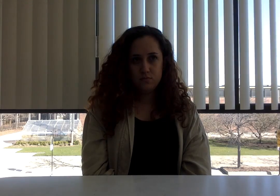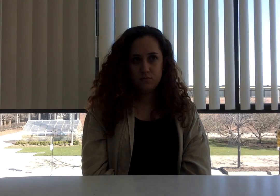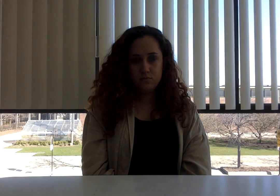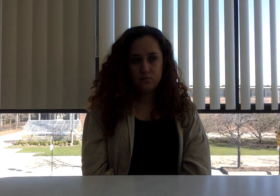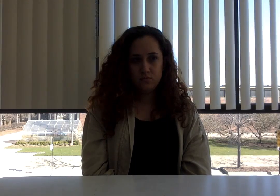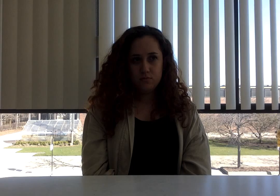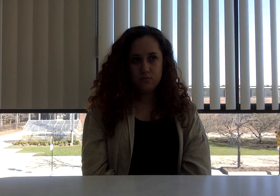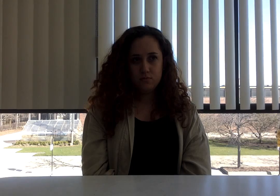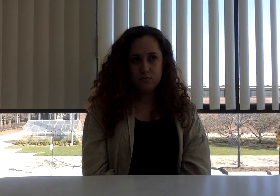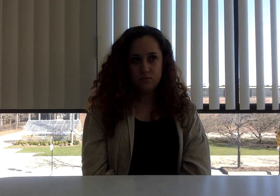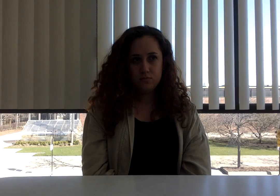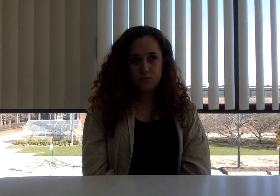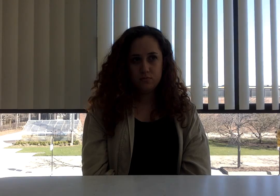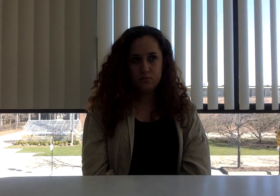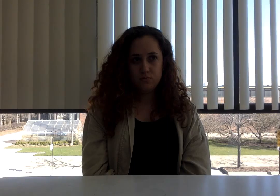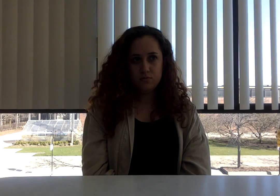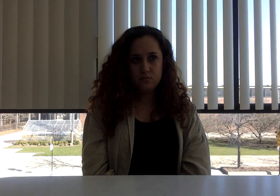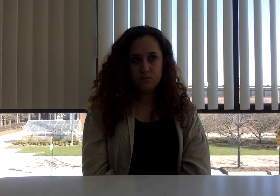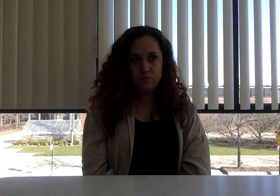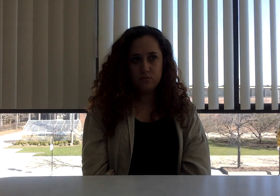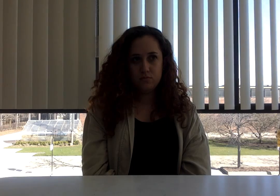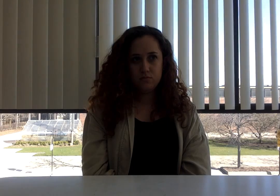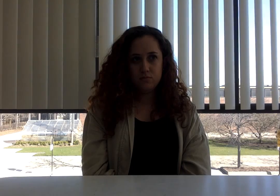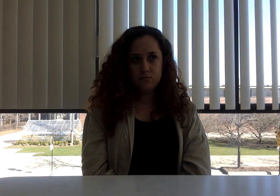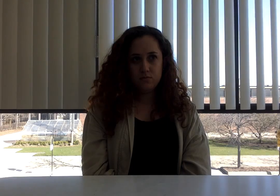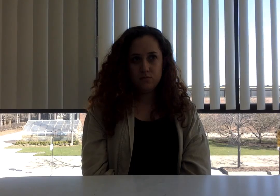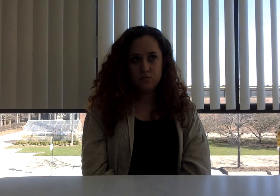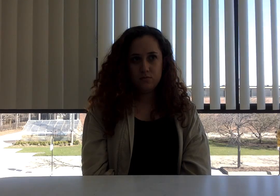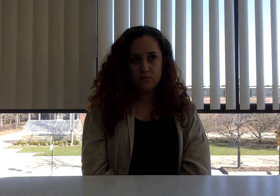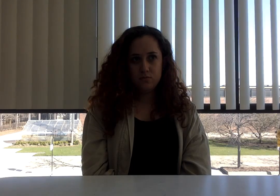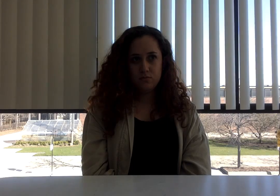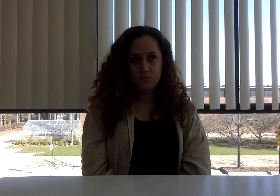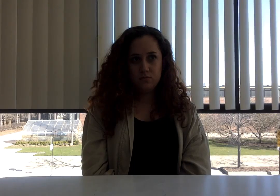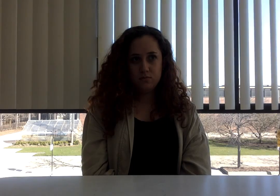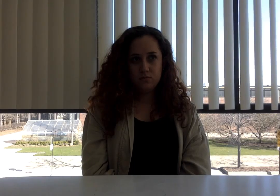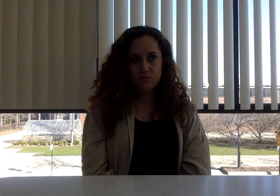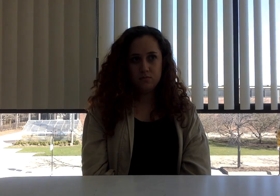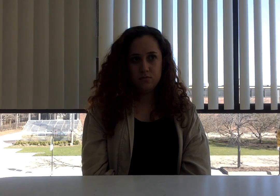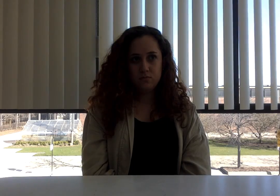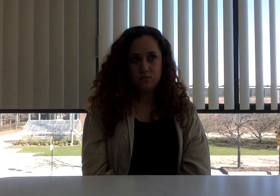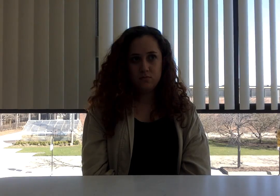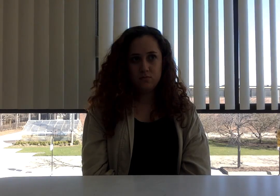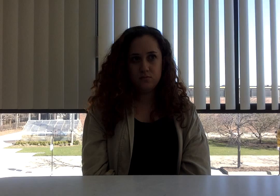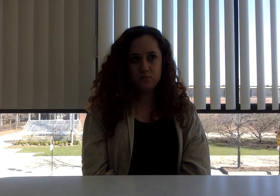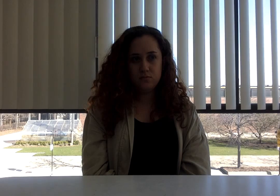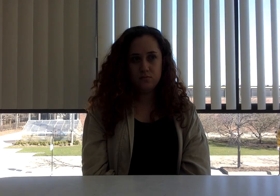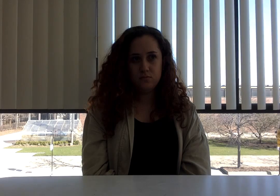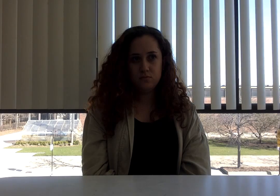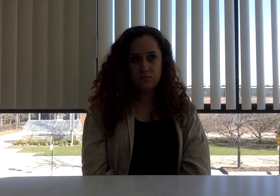is it positive? Where is it positive? the first two? These actually. I don't know.